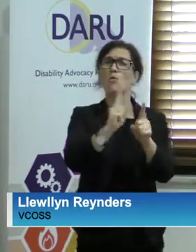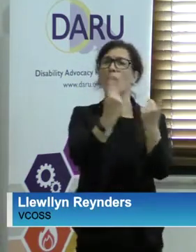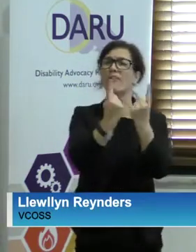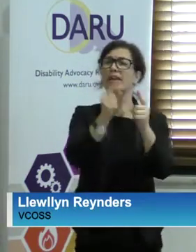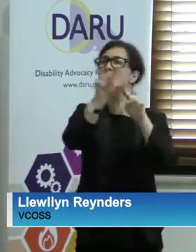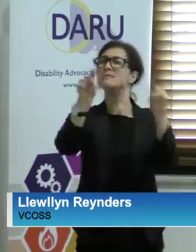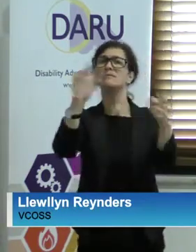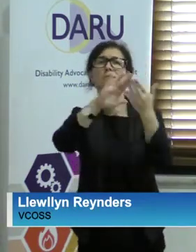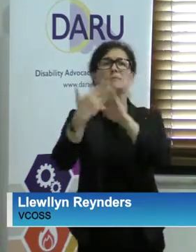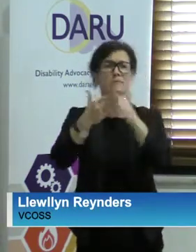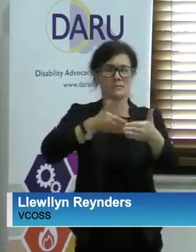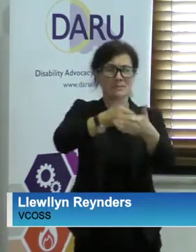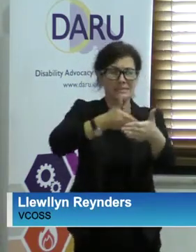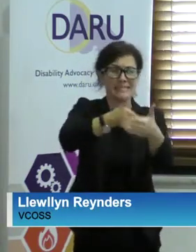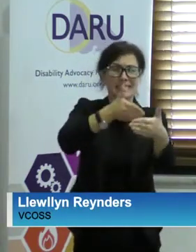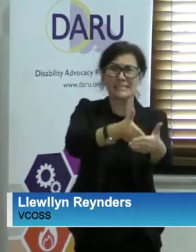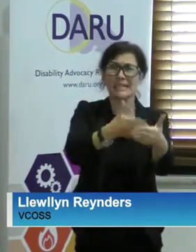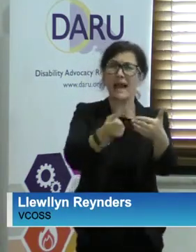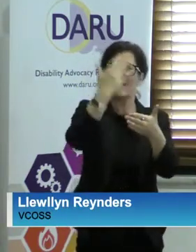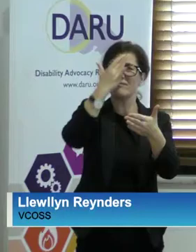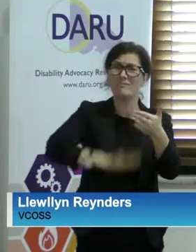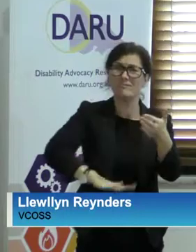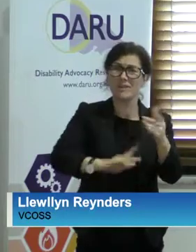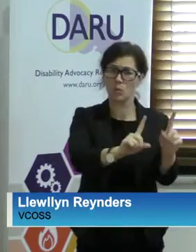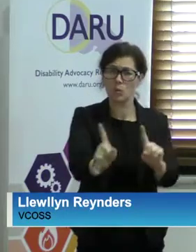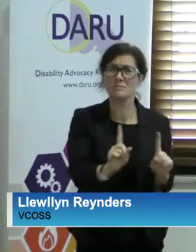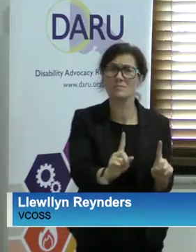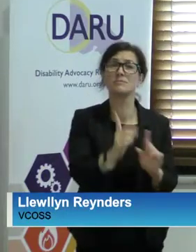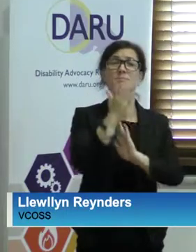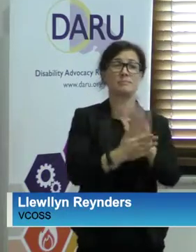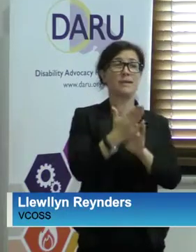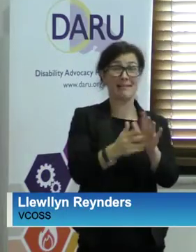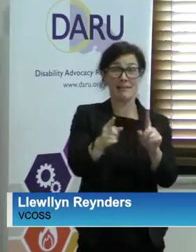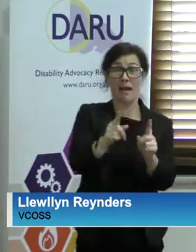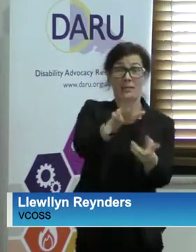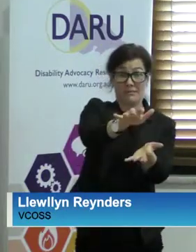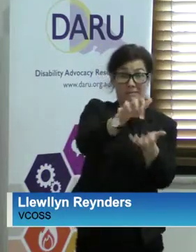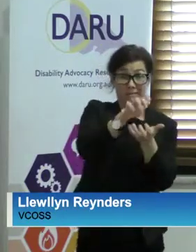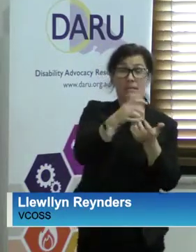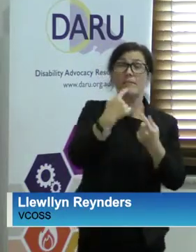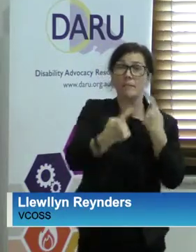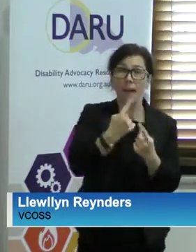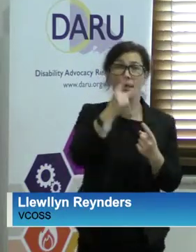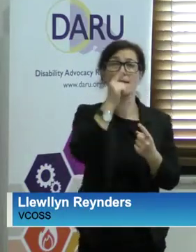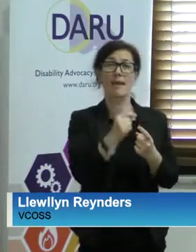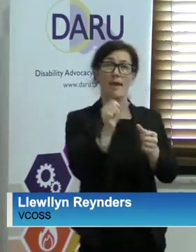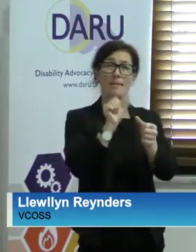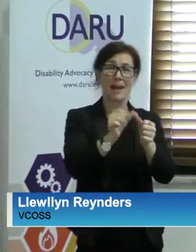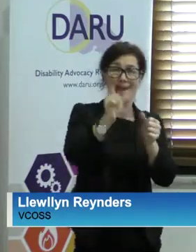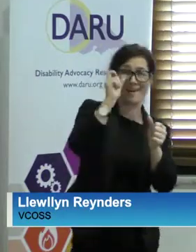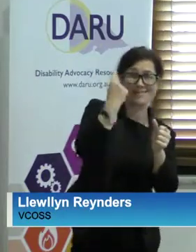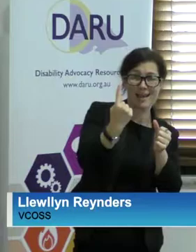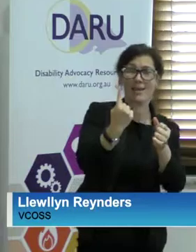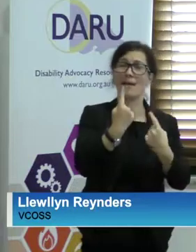people with disability are experiencing so that we can use that information to better inform our